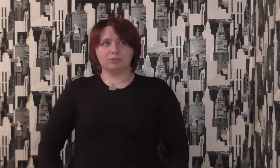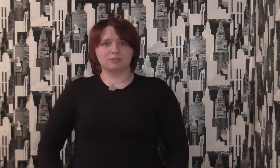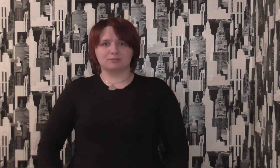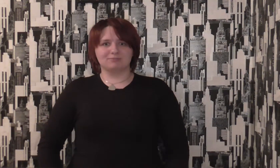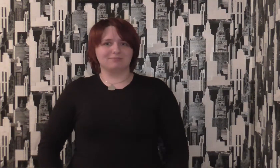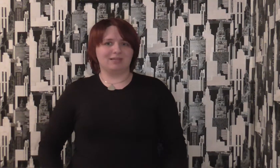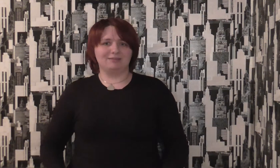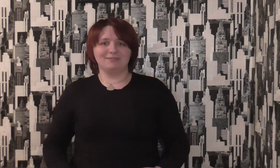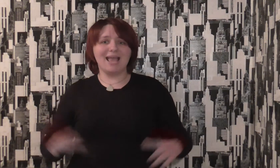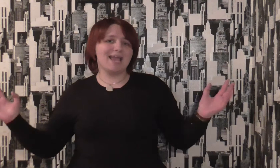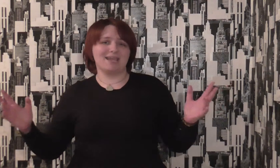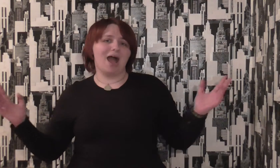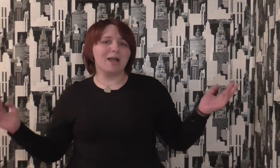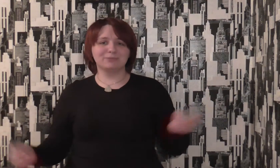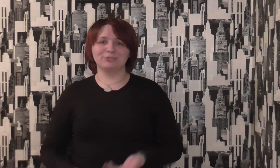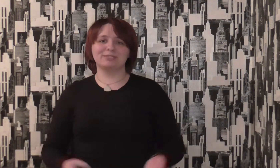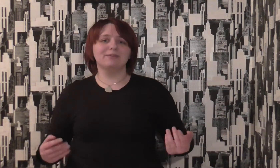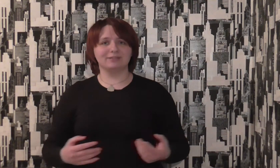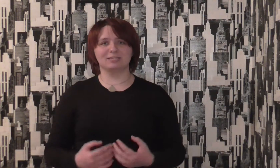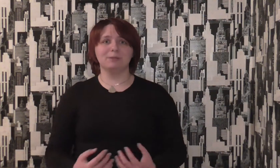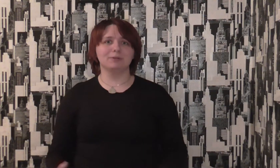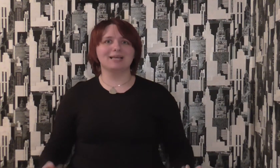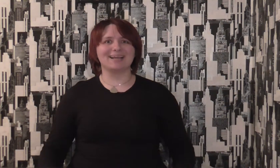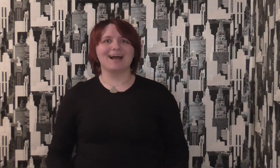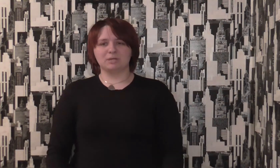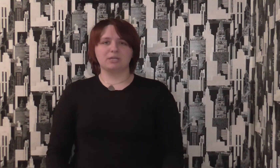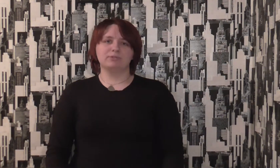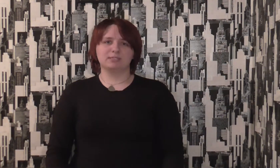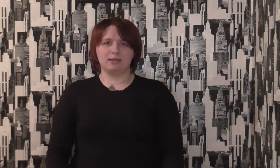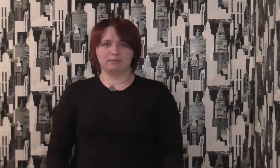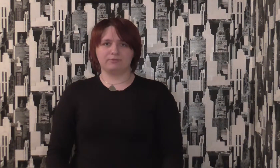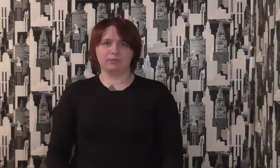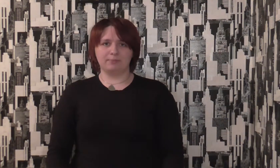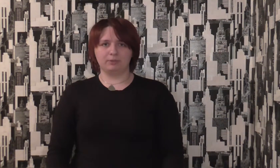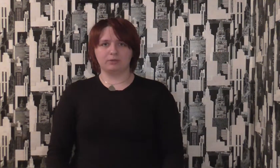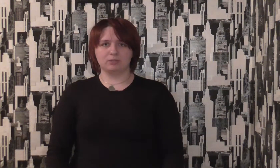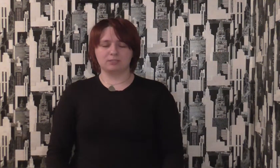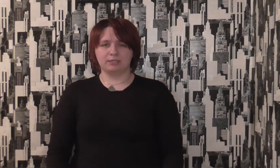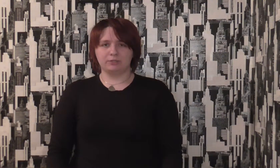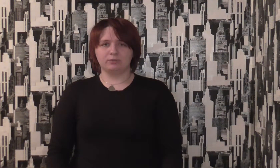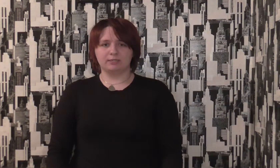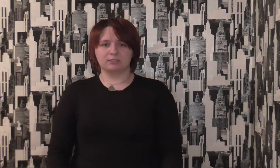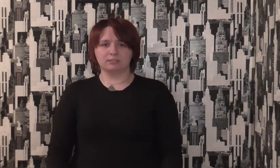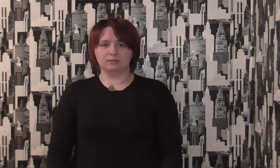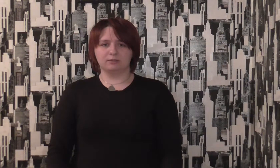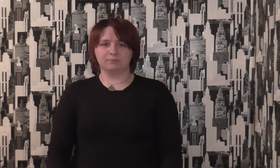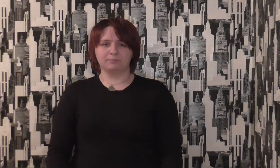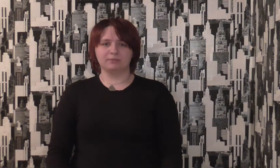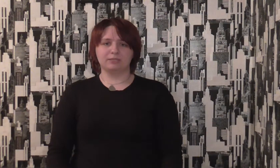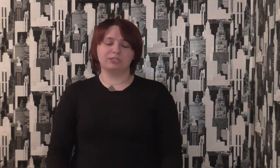because, like, yay, I'm doing something that people like. But I was sad for them, because I knew that their